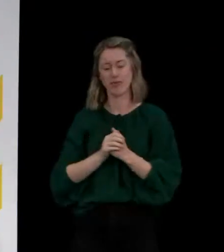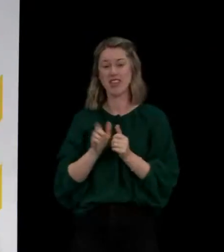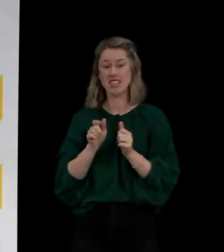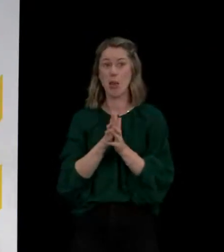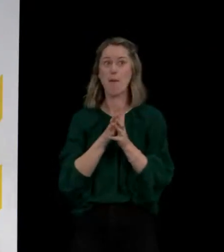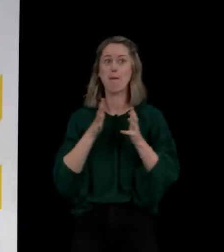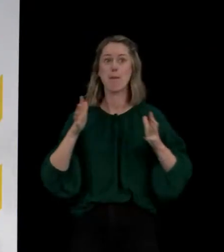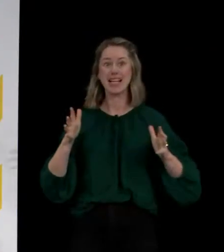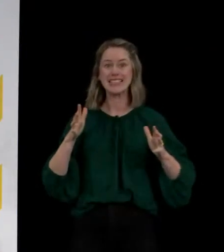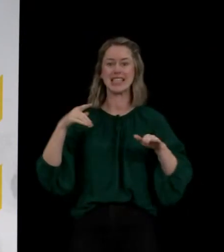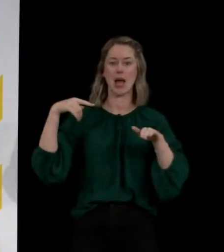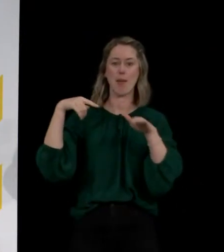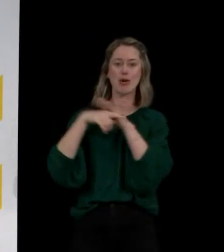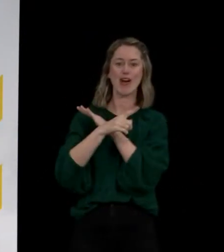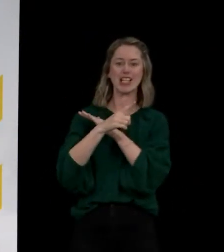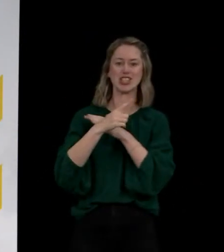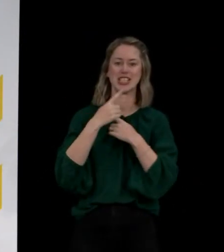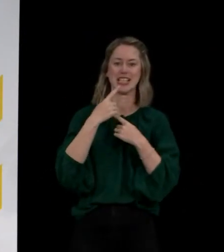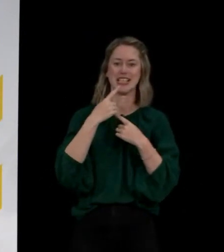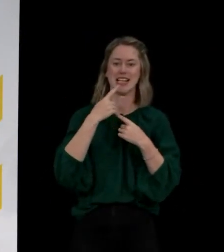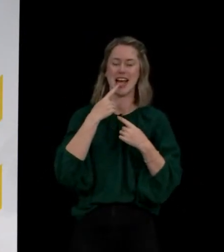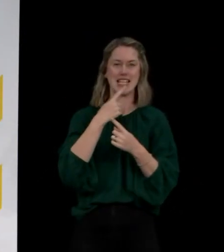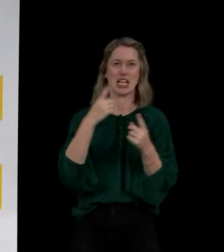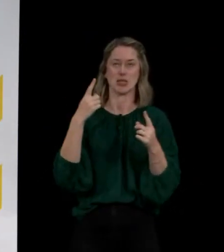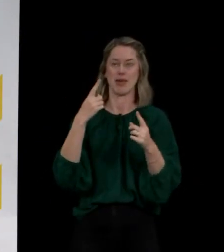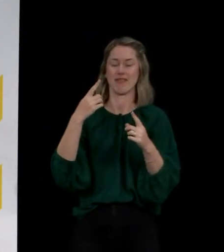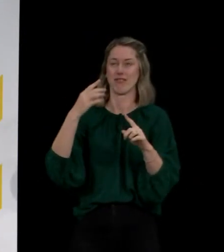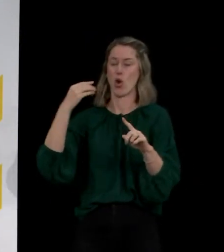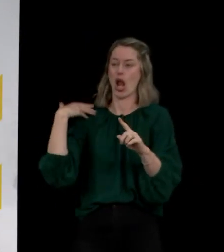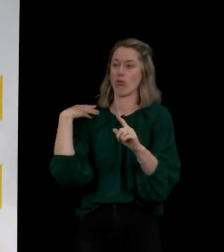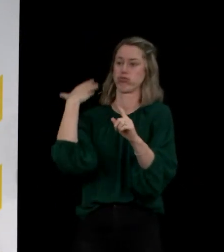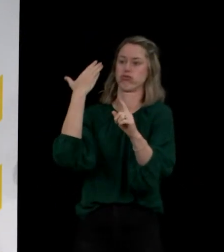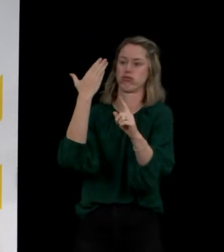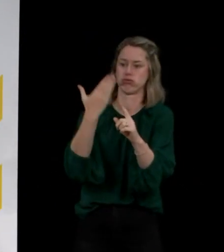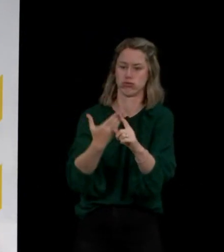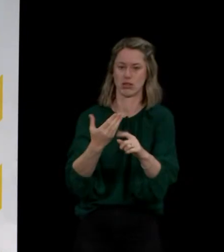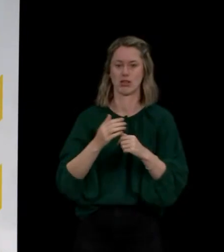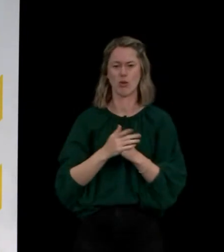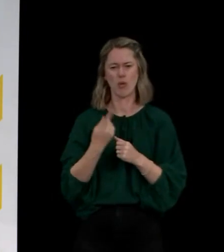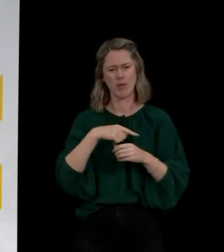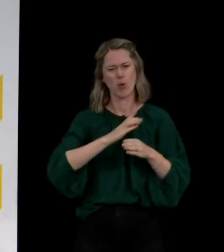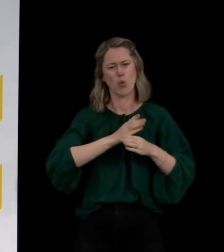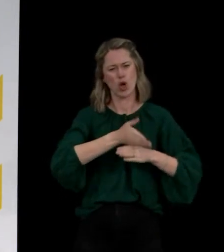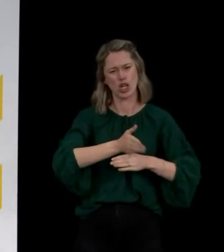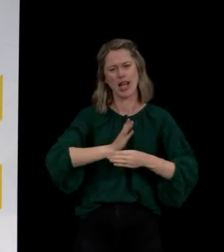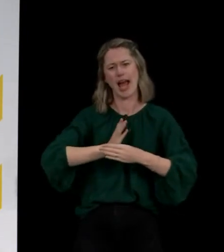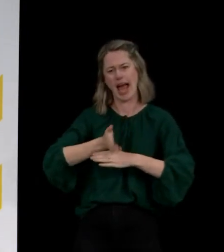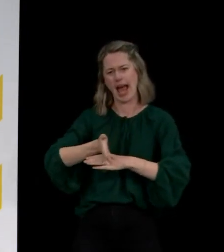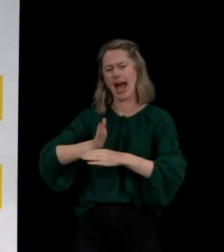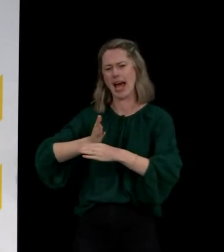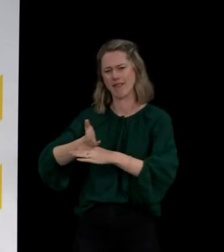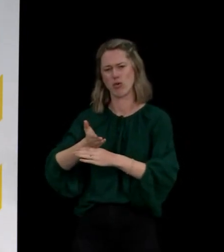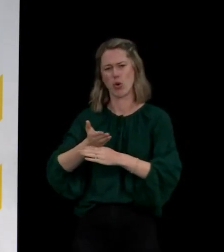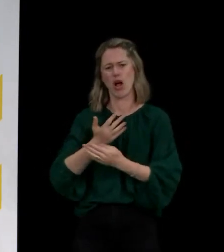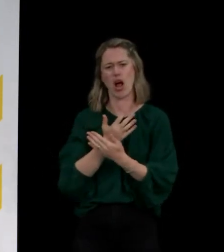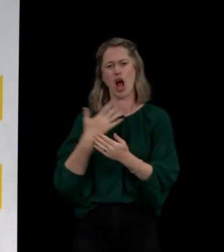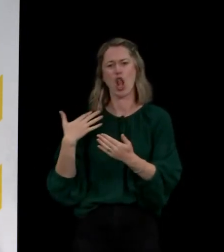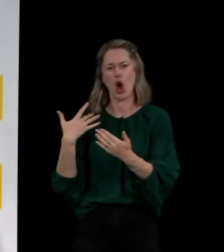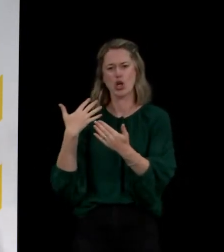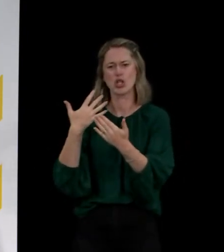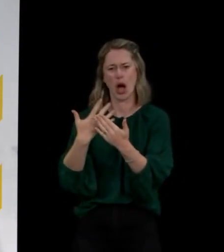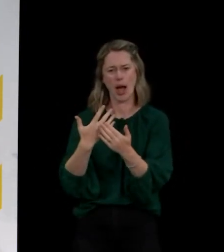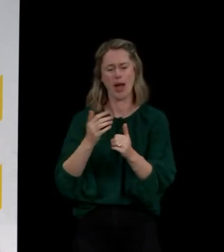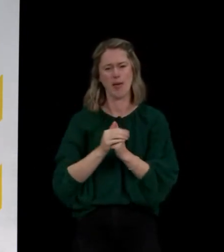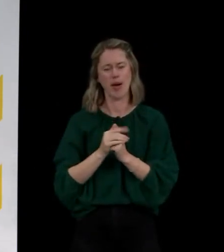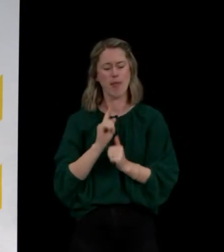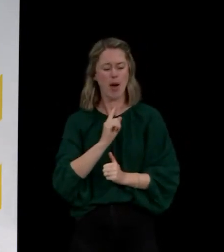significant announcement in immigration policy in recent memory. It is one that we've been working hard on behind the scenes for many months, but one we